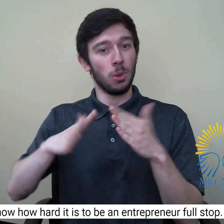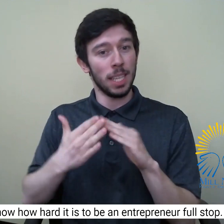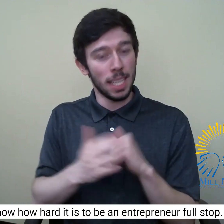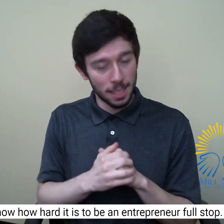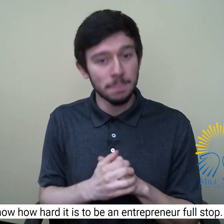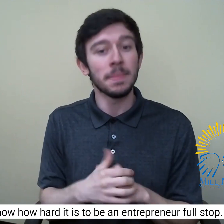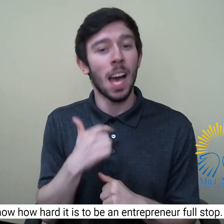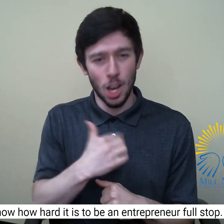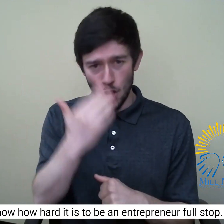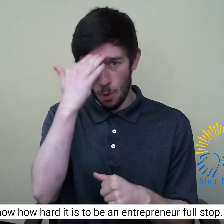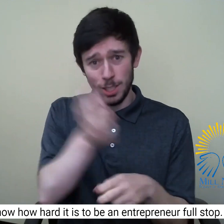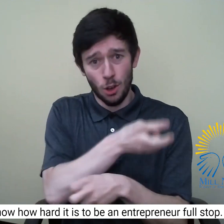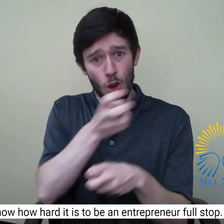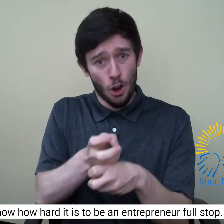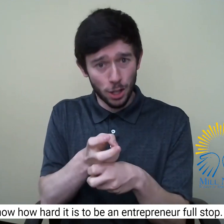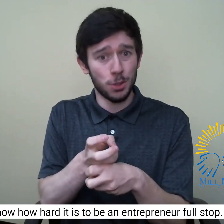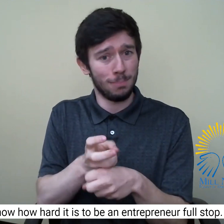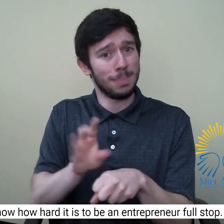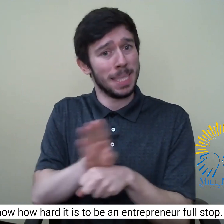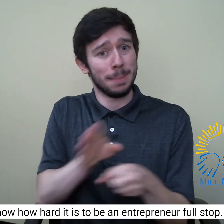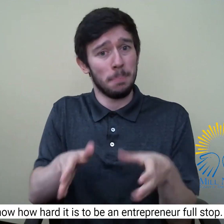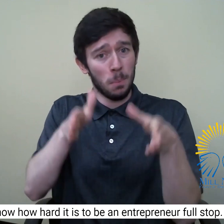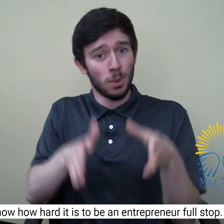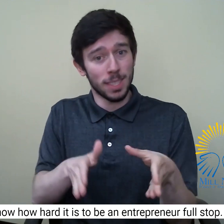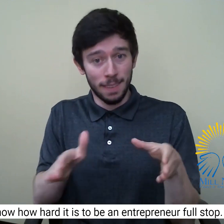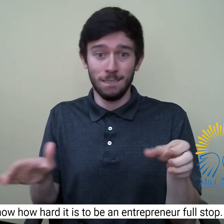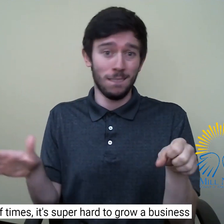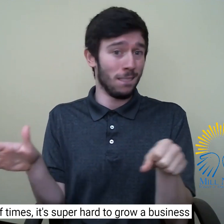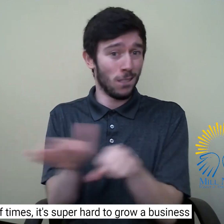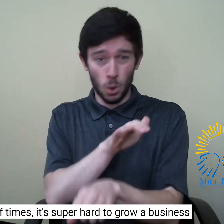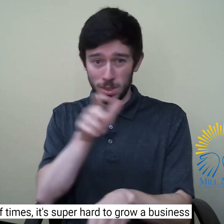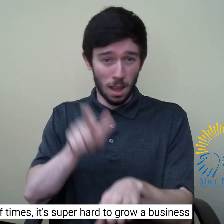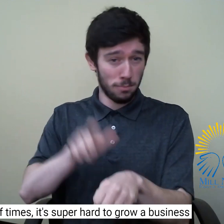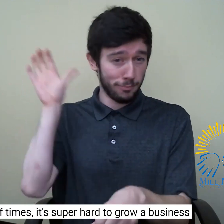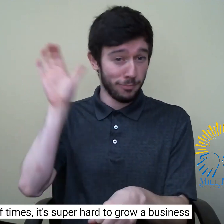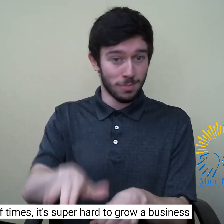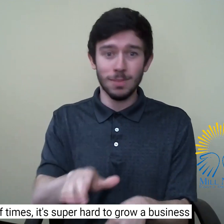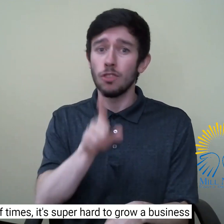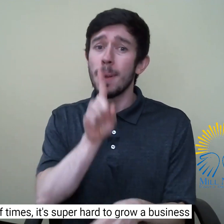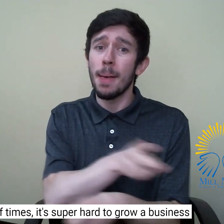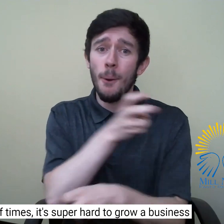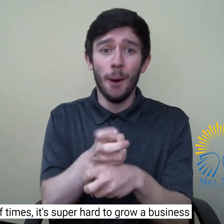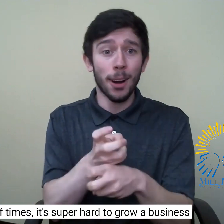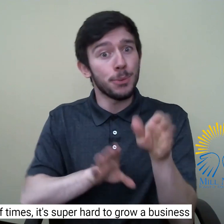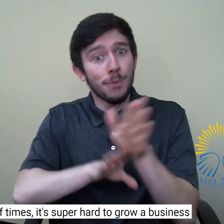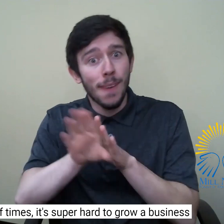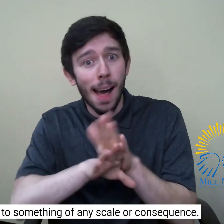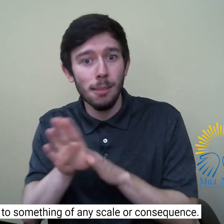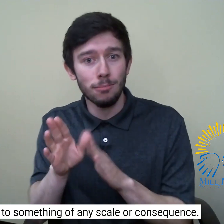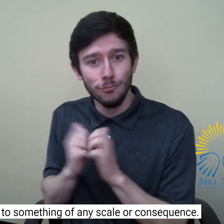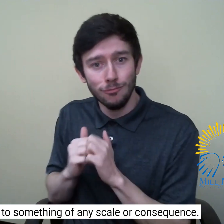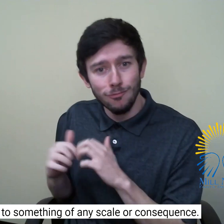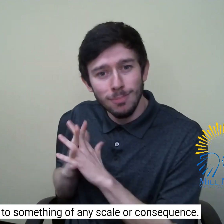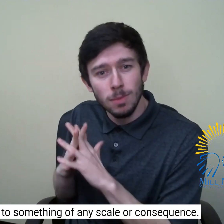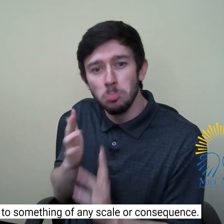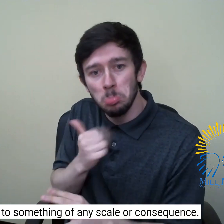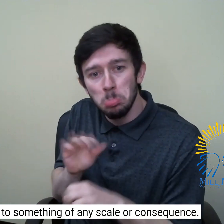I know how hard it is to be an entrepreneur, full stop. In the best of times, it's super hard to grow a business from a startup to something of